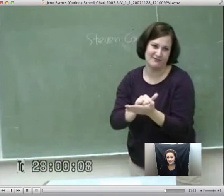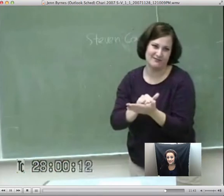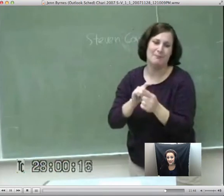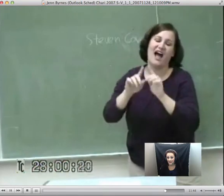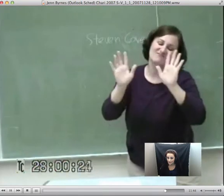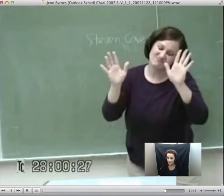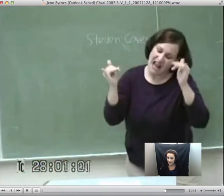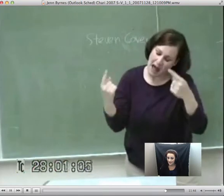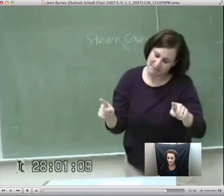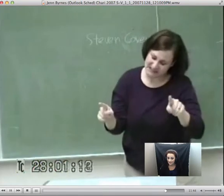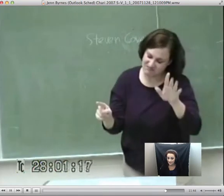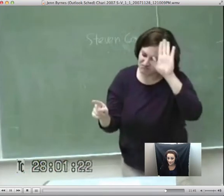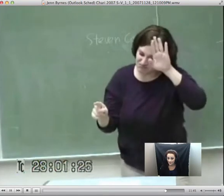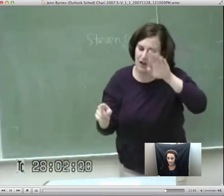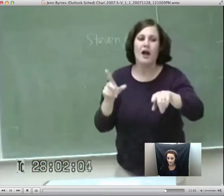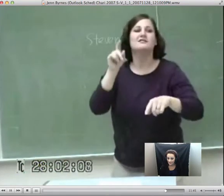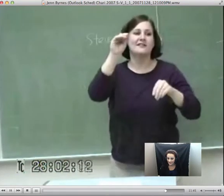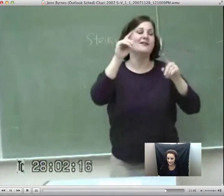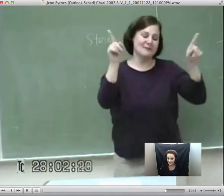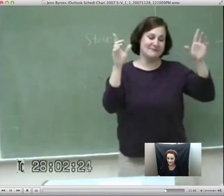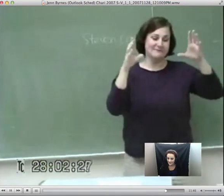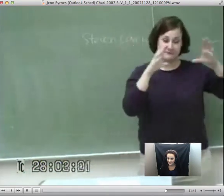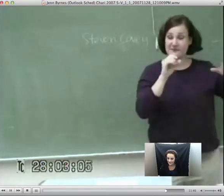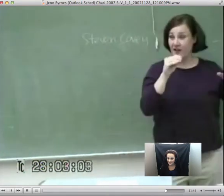I have a reminder. That has happened.